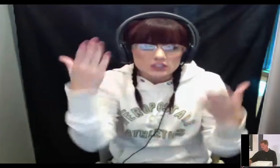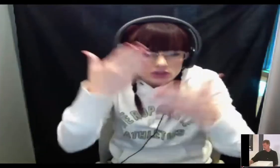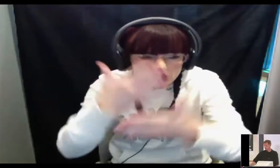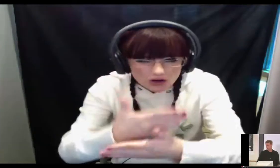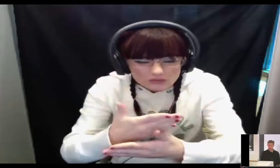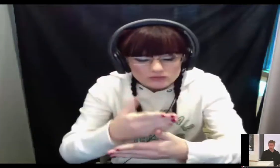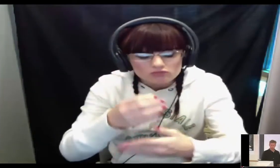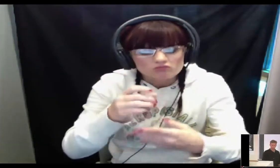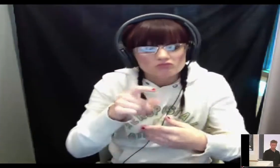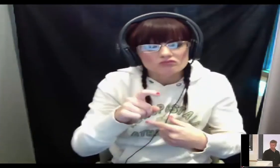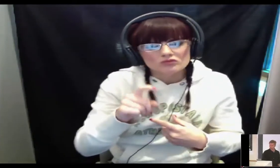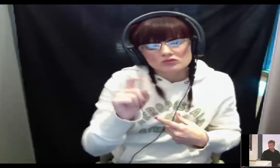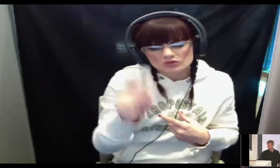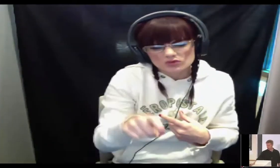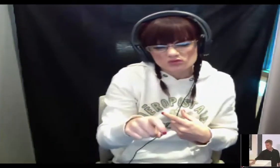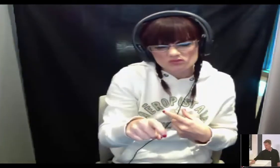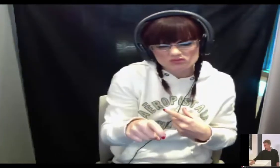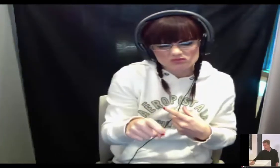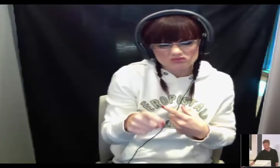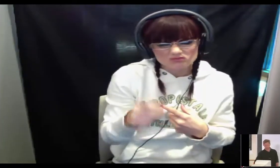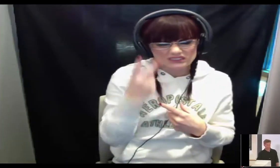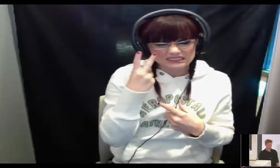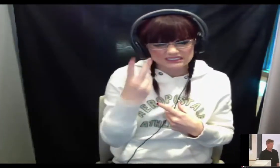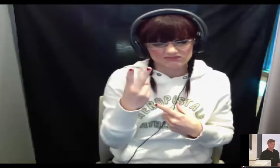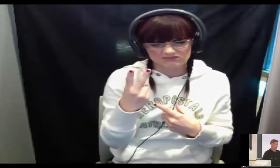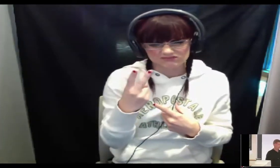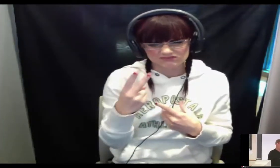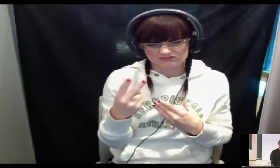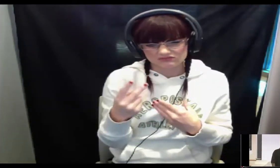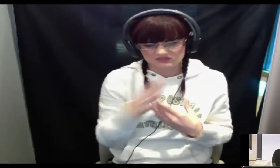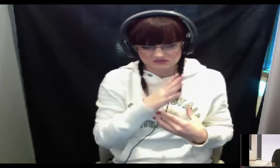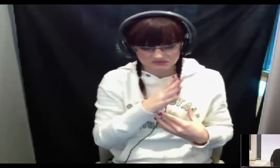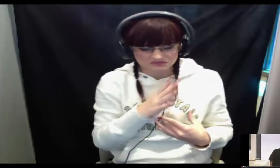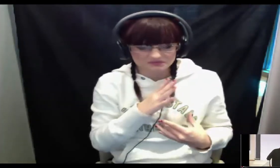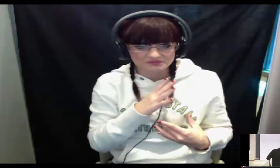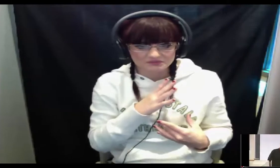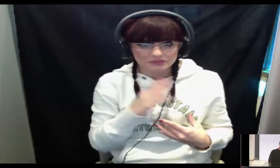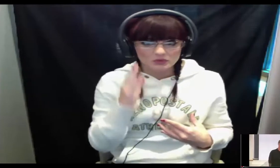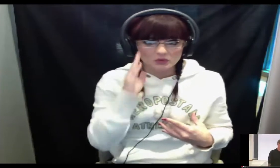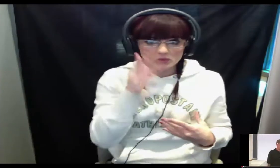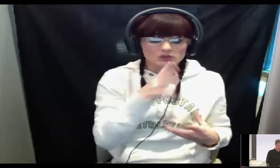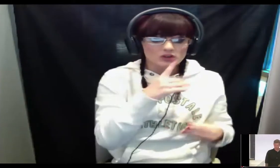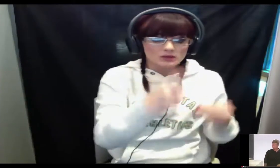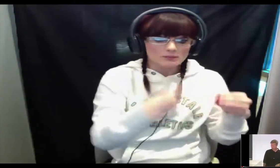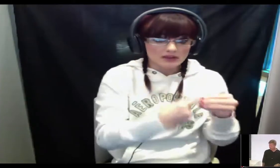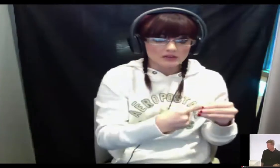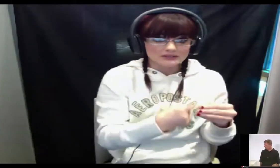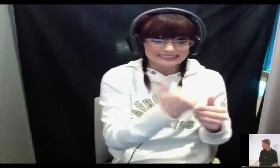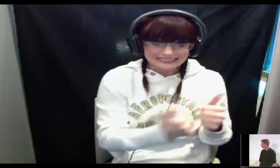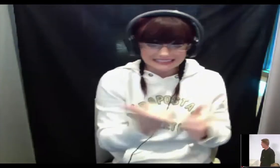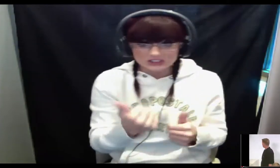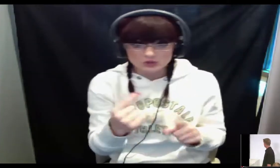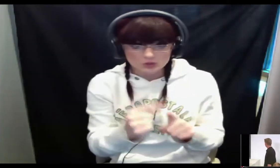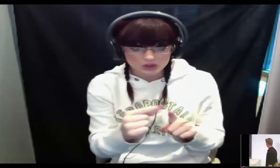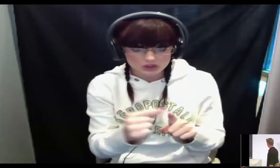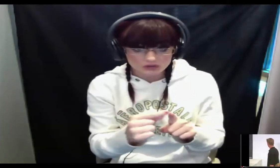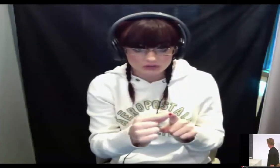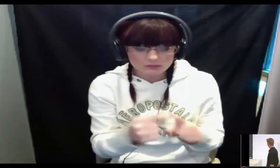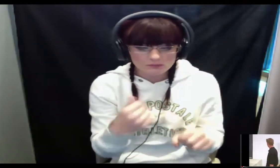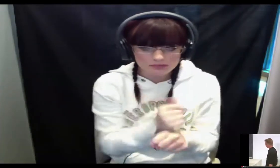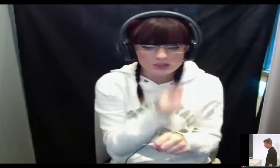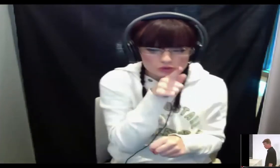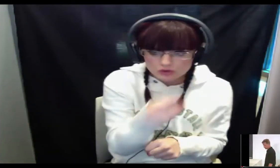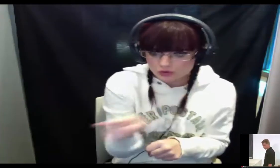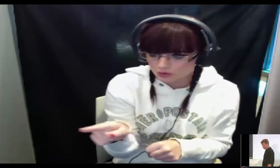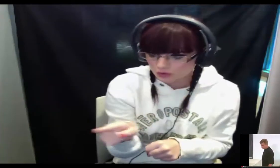it. And we're going to go through those words one at a time and make sure you understand each one of those. So copy it